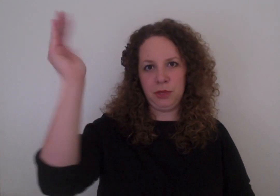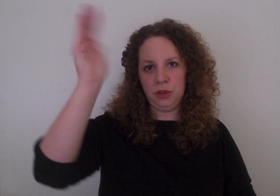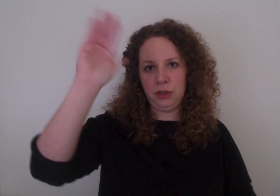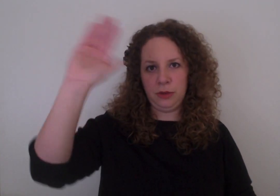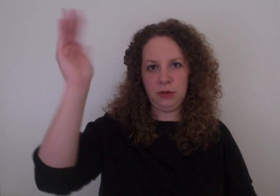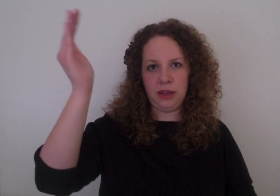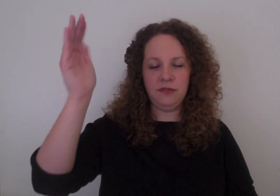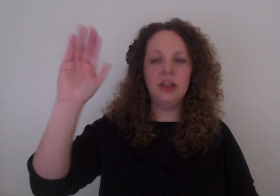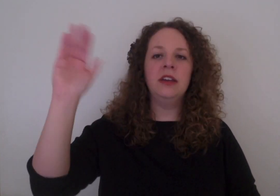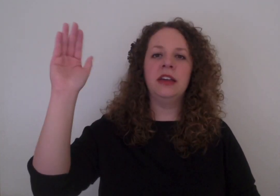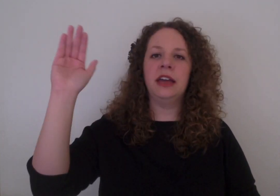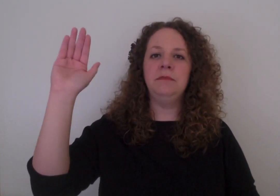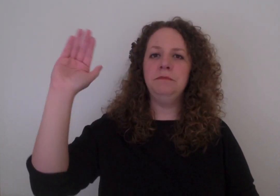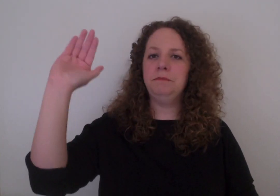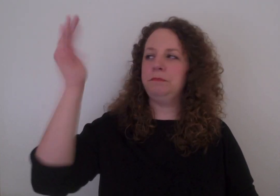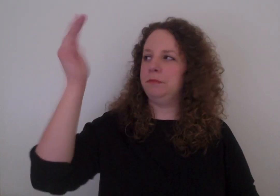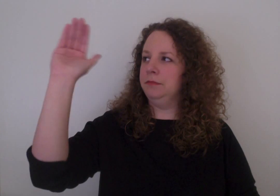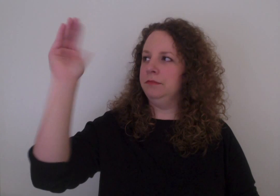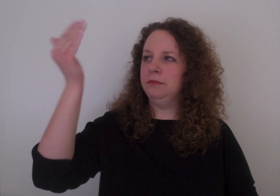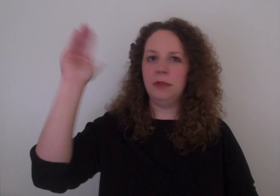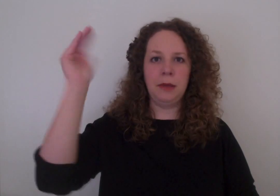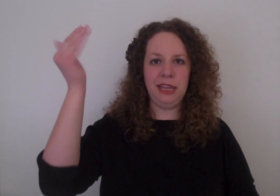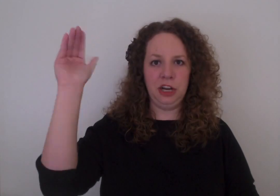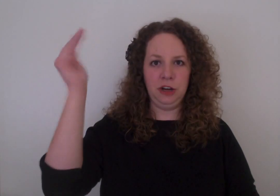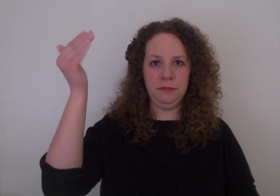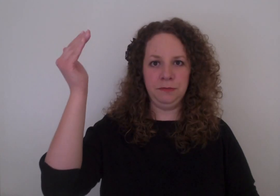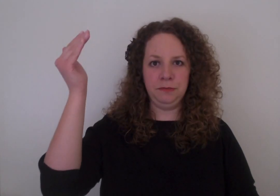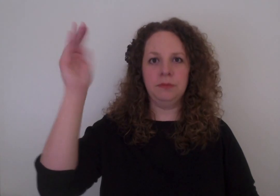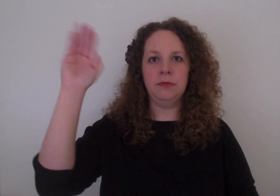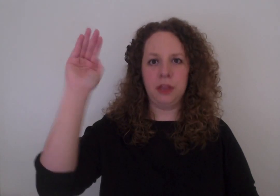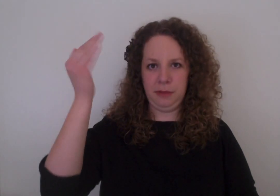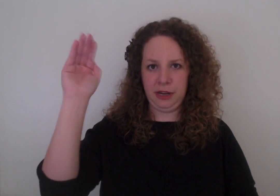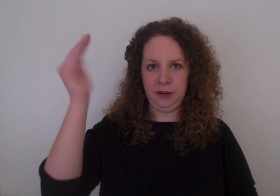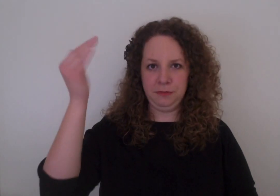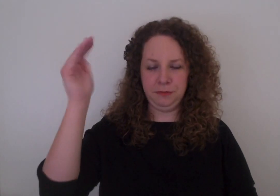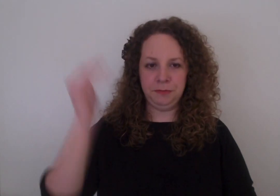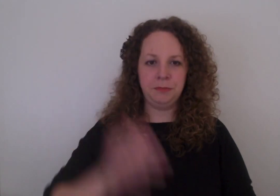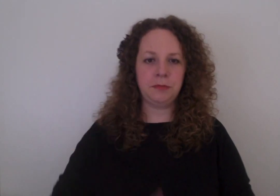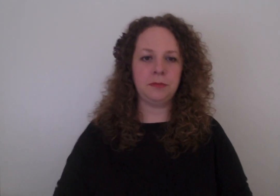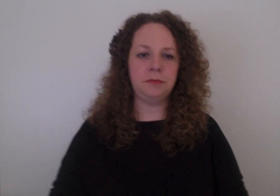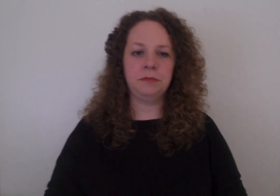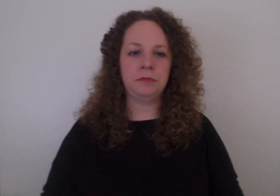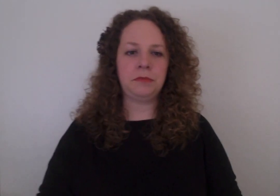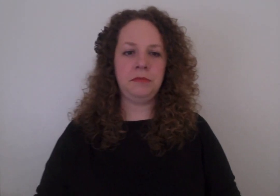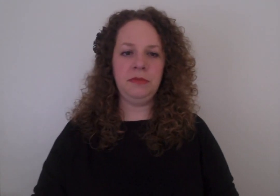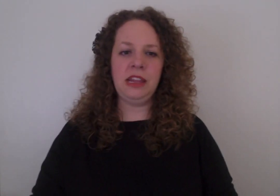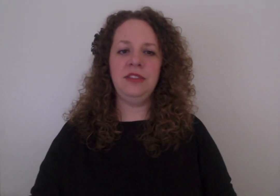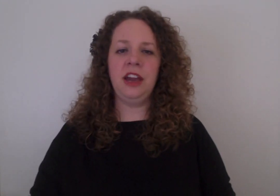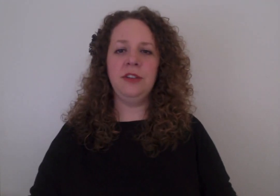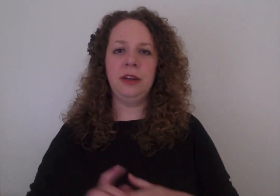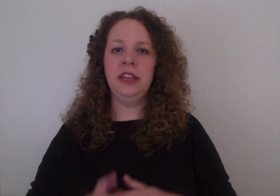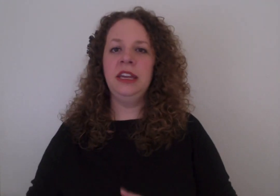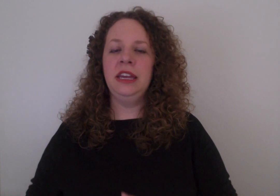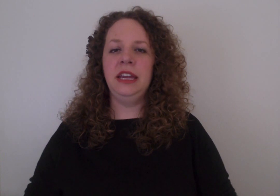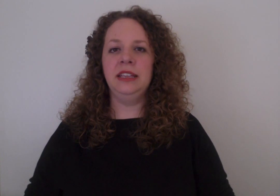beauty queen wave. Okay, appear, appear. The other one is